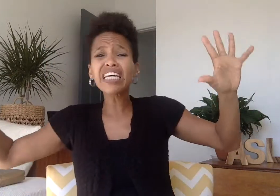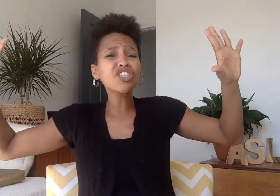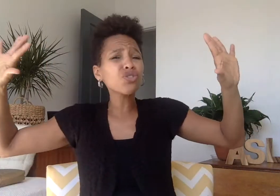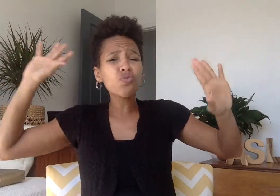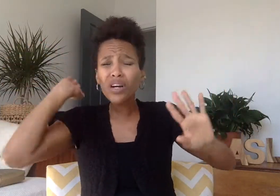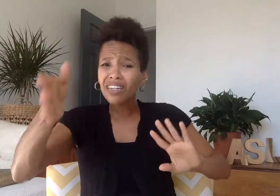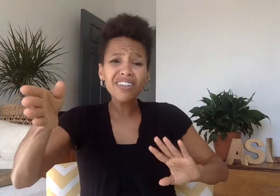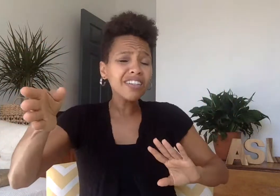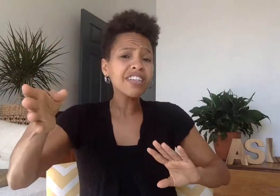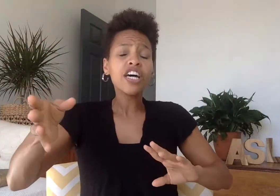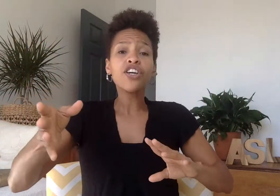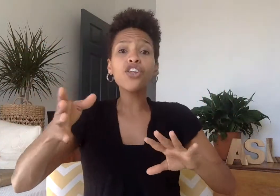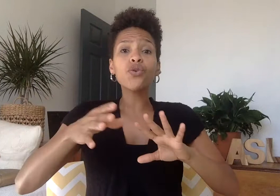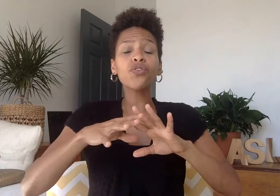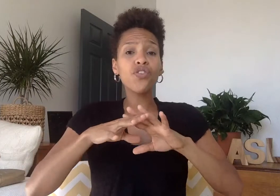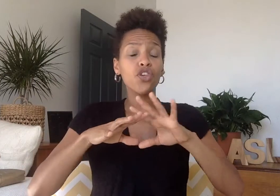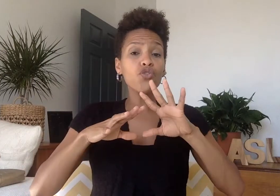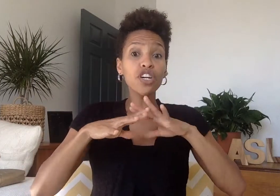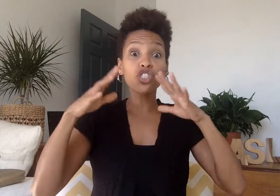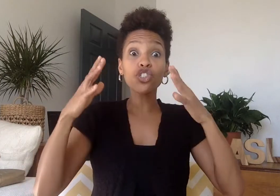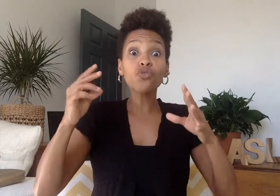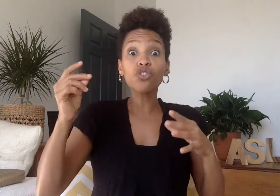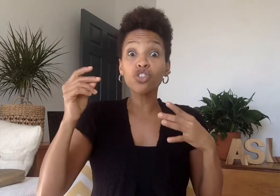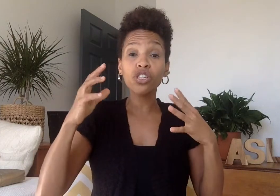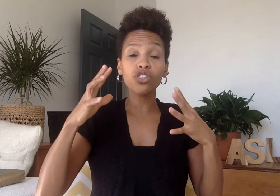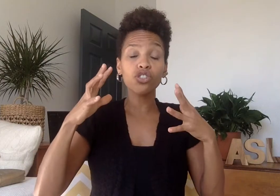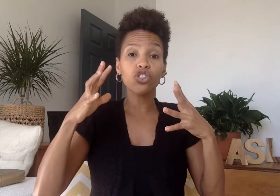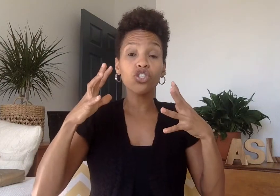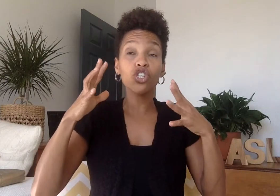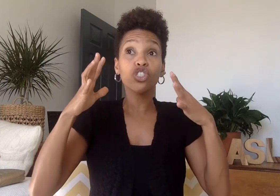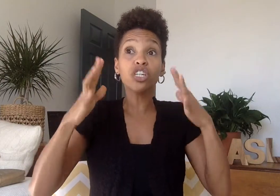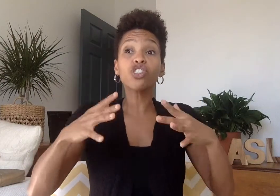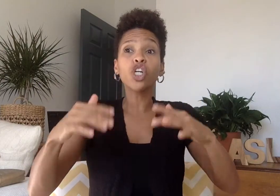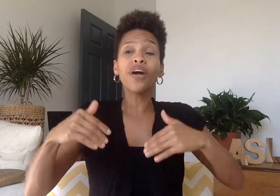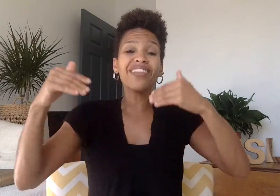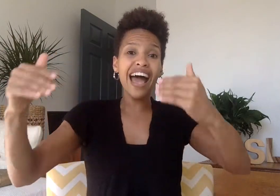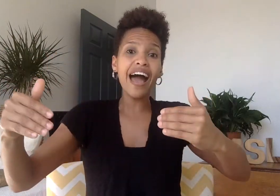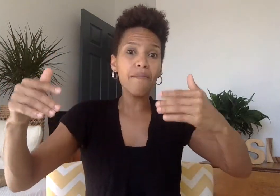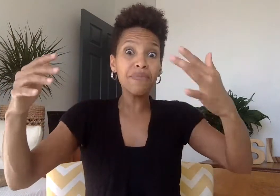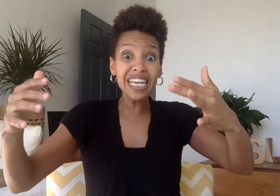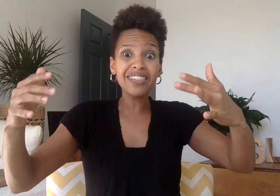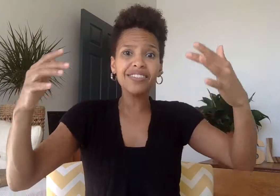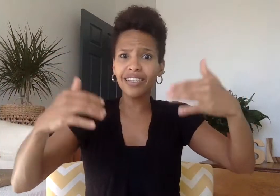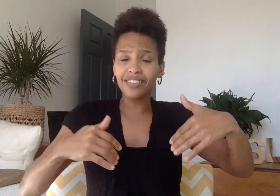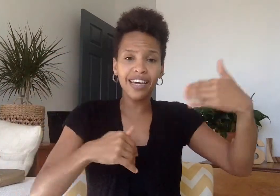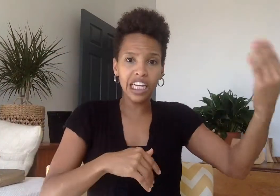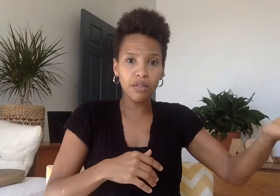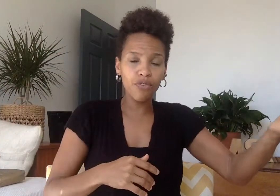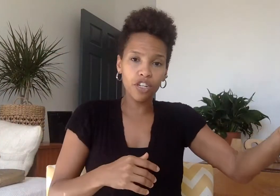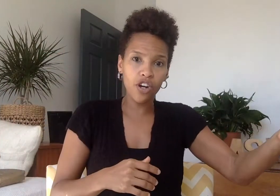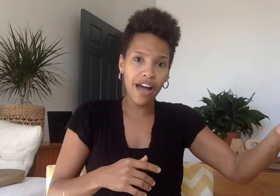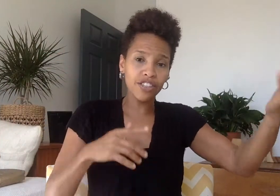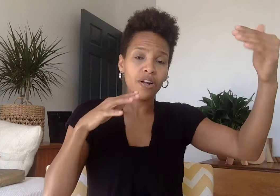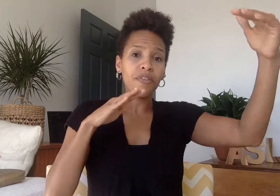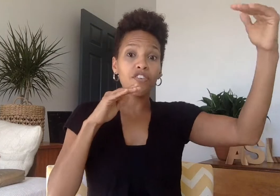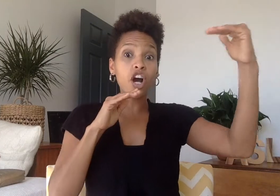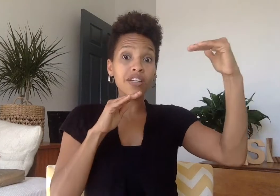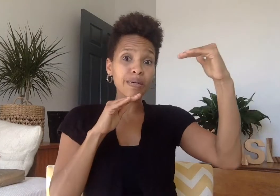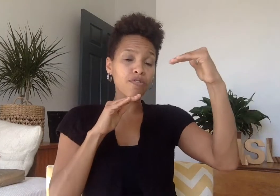finish, will. You could do just showing that means it's seconds before the crash. If a car's coming right